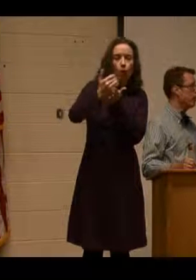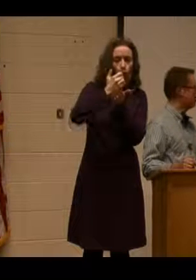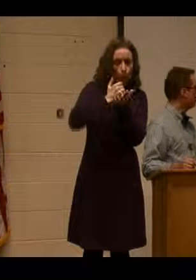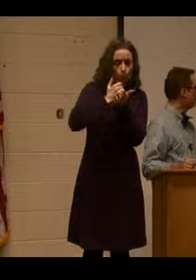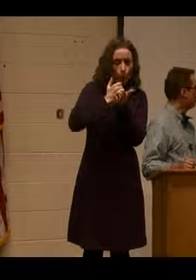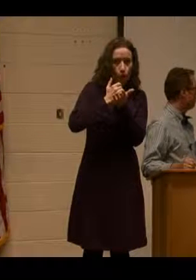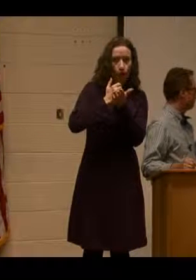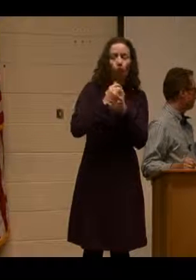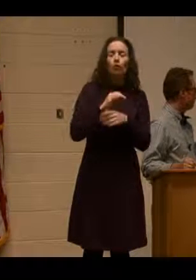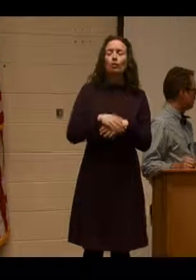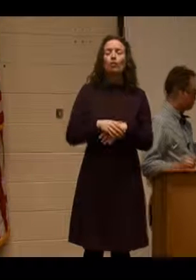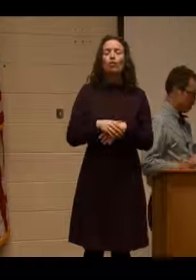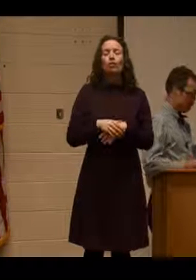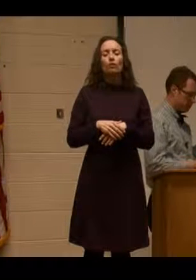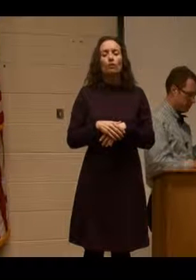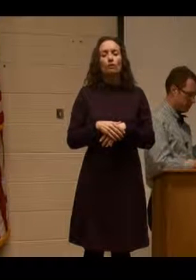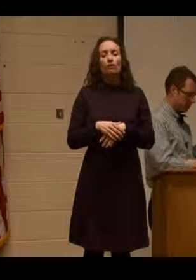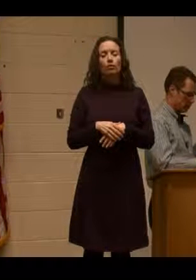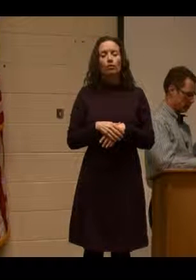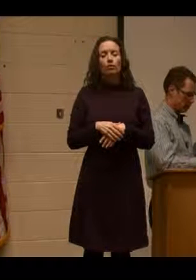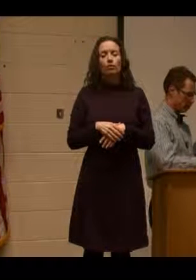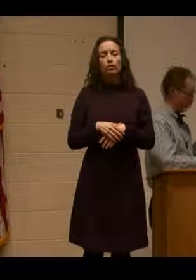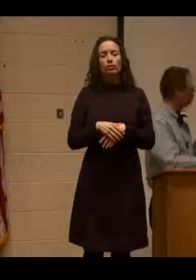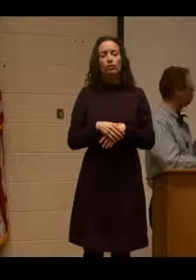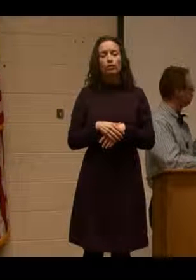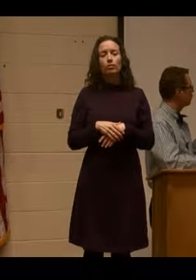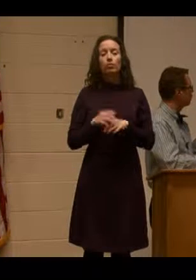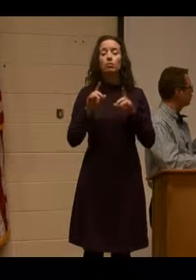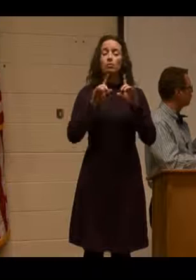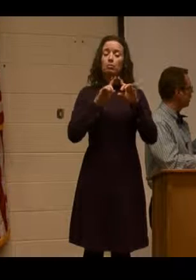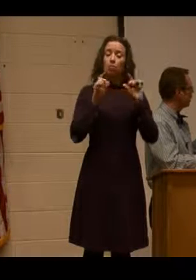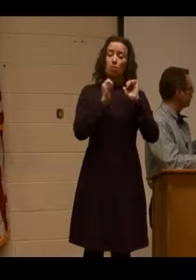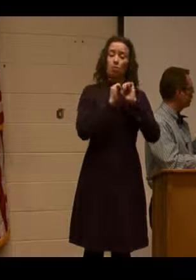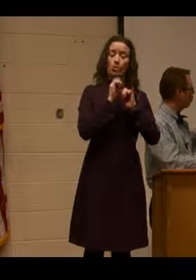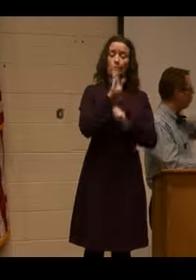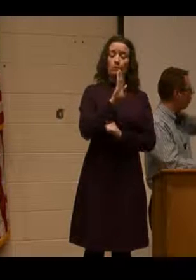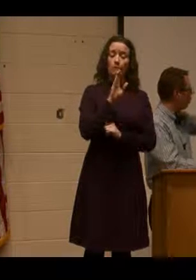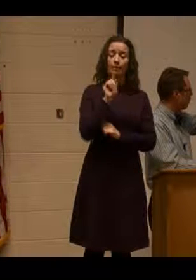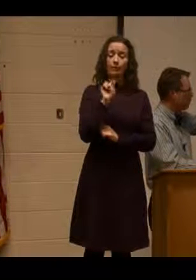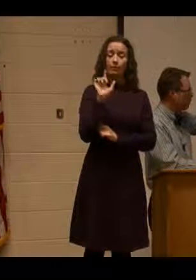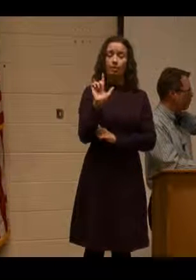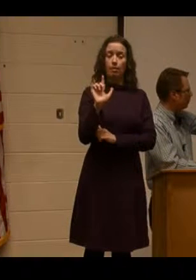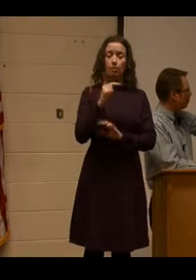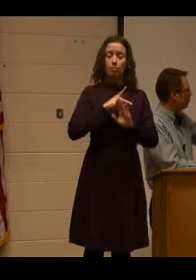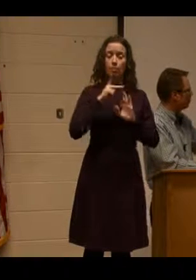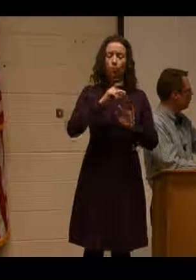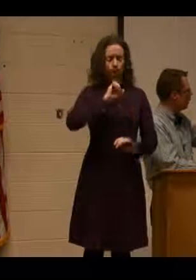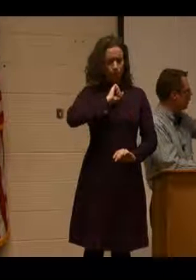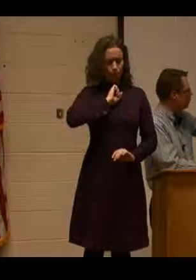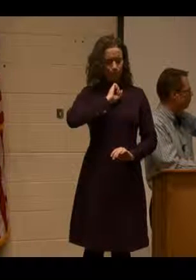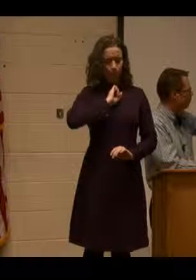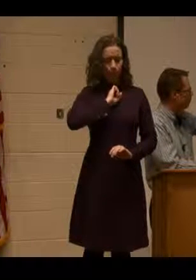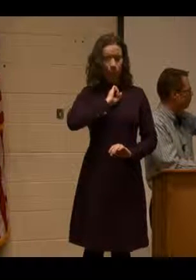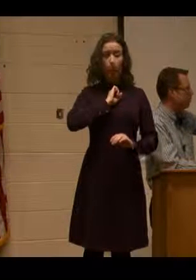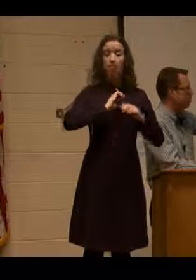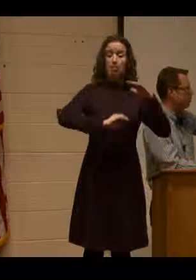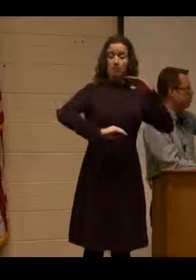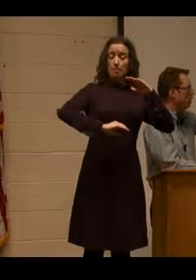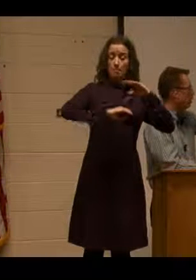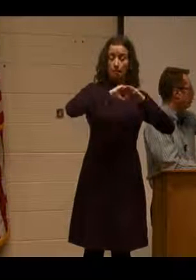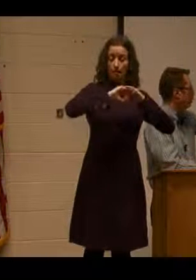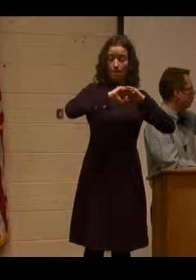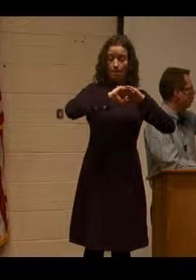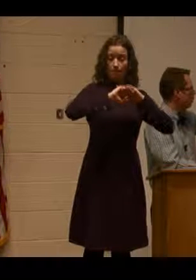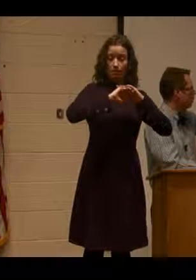But through the Bridges program, the maximum that they could earn is